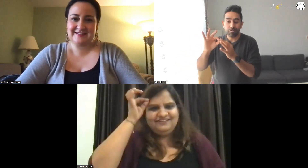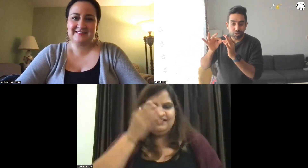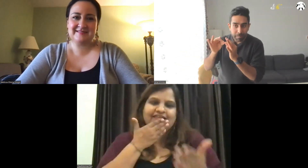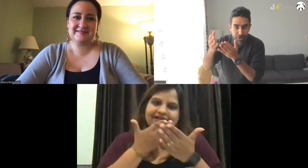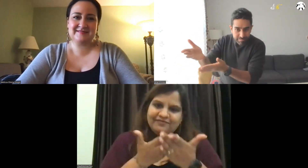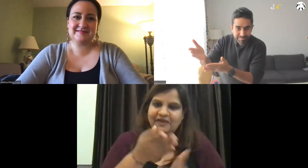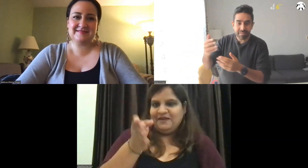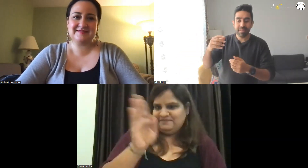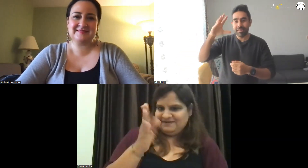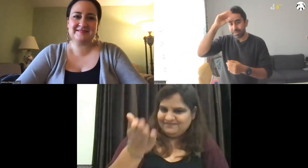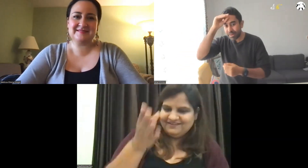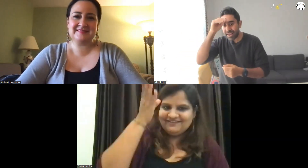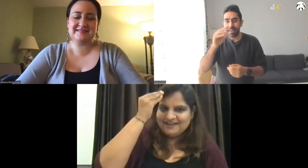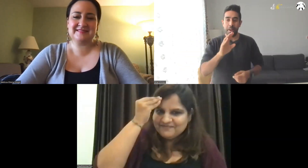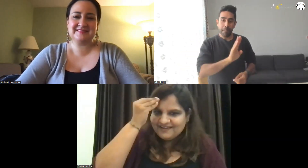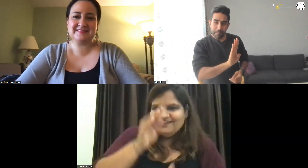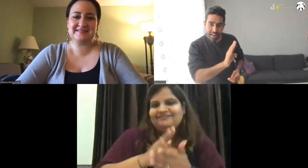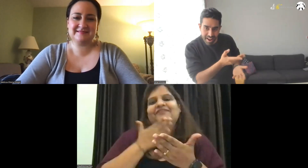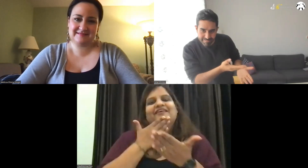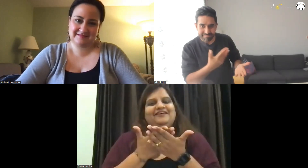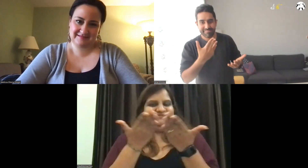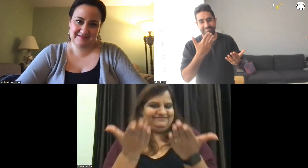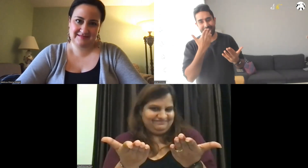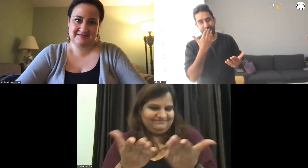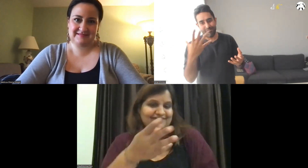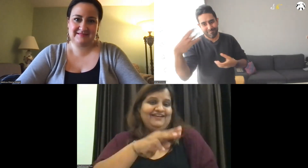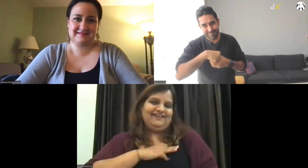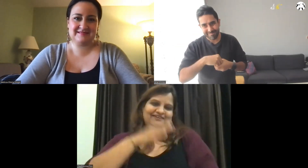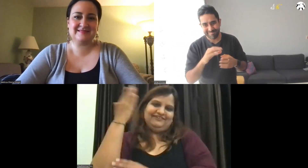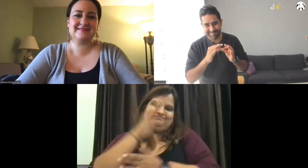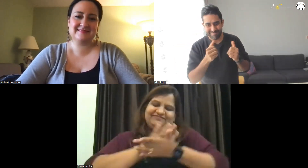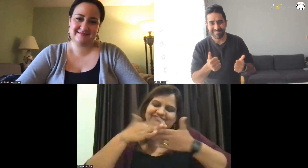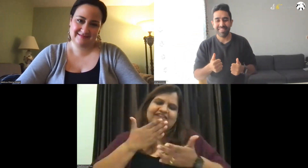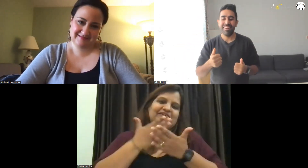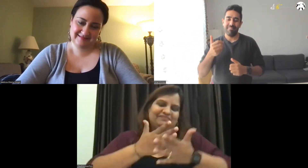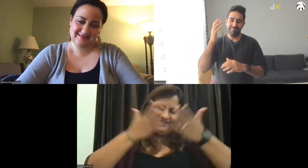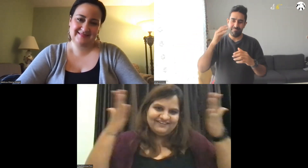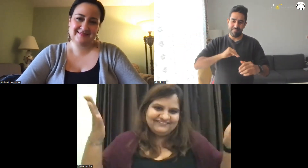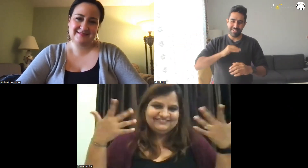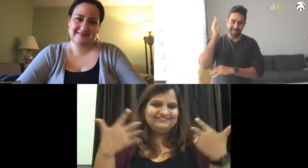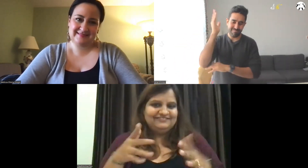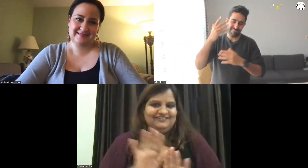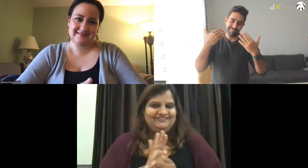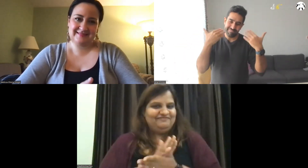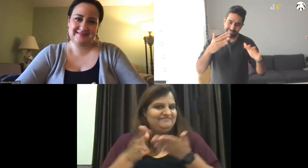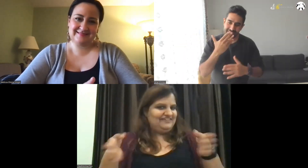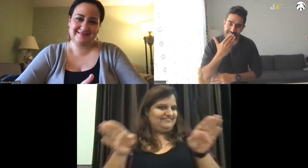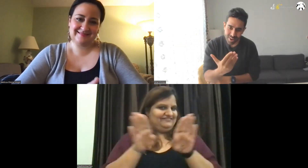participants, and to, the sign language interpreters, Bilal, Sapan, Saurav, Prachi. Thank you so